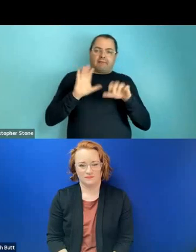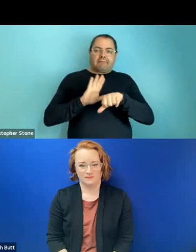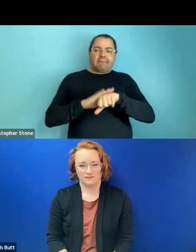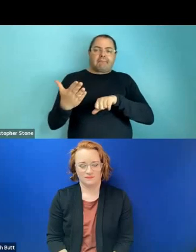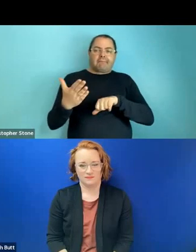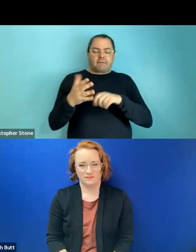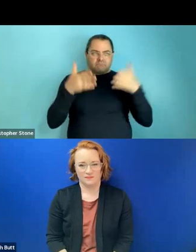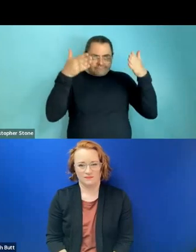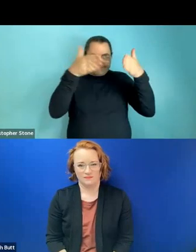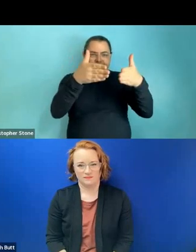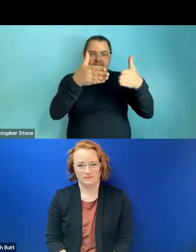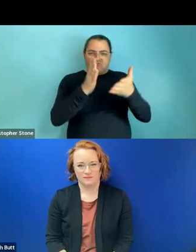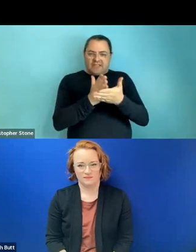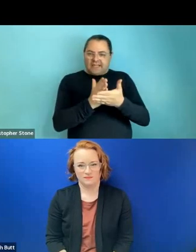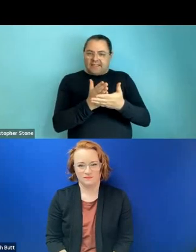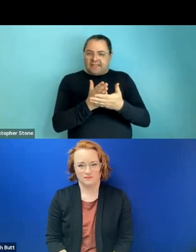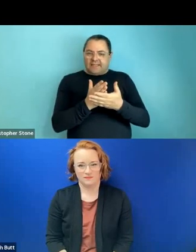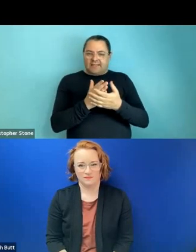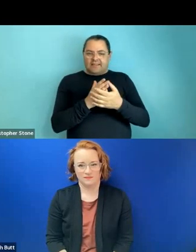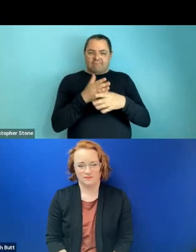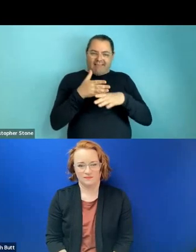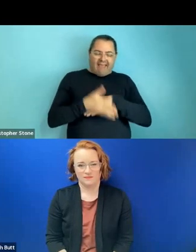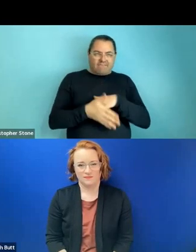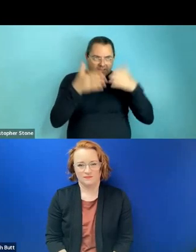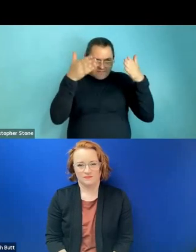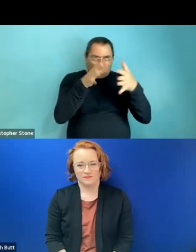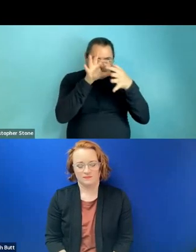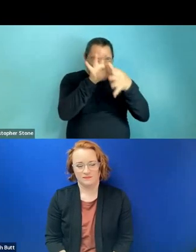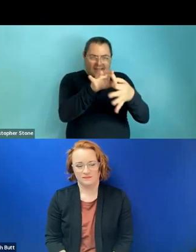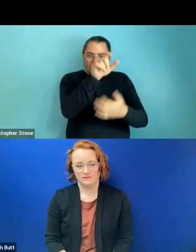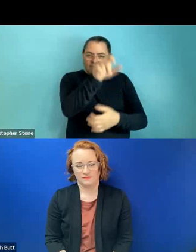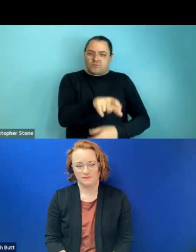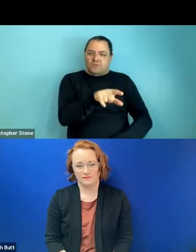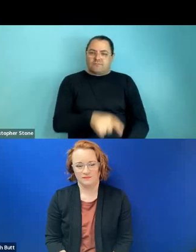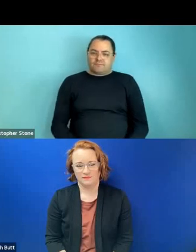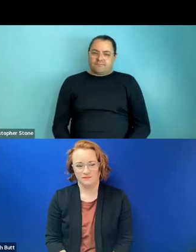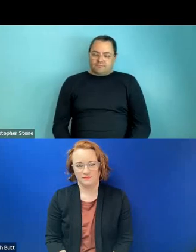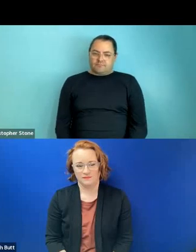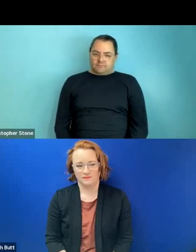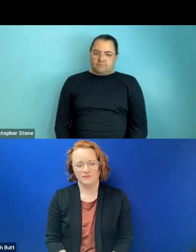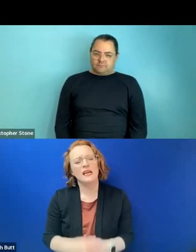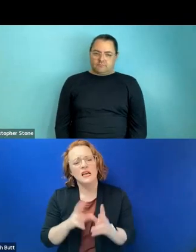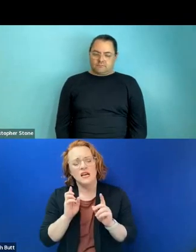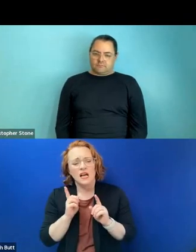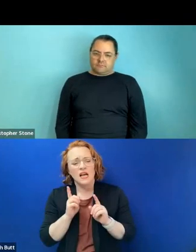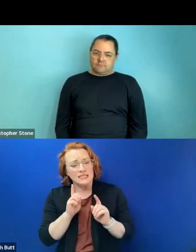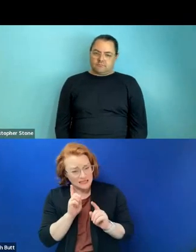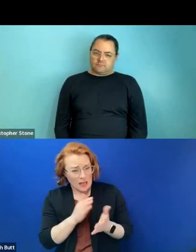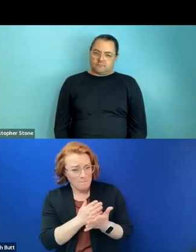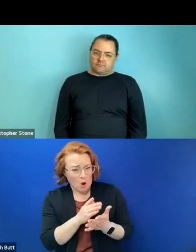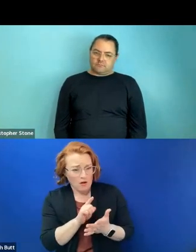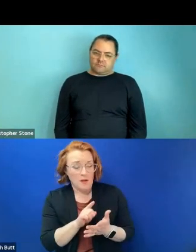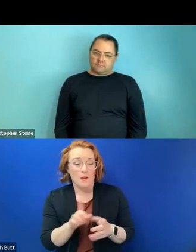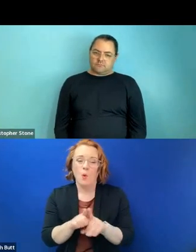them, you're kind of ignoring them. You're channeling your efforts and focus into that. Yeah, that's part of it. But the other part is